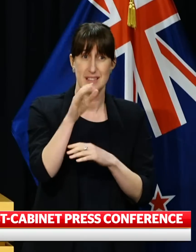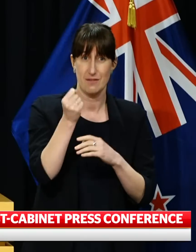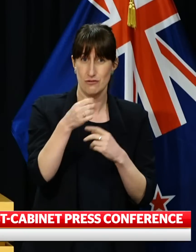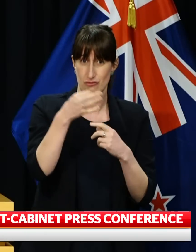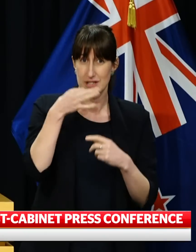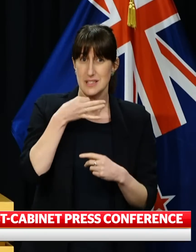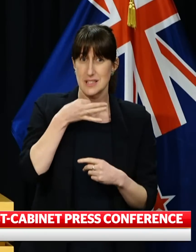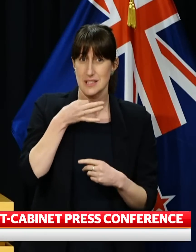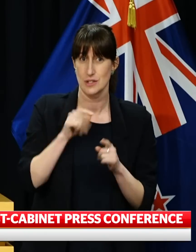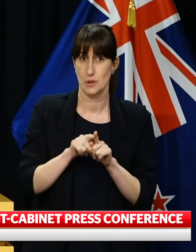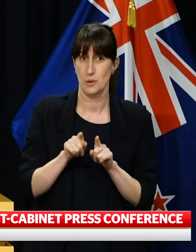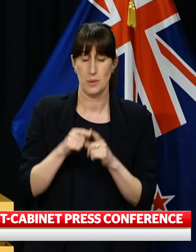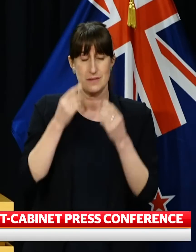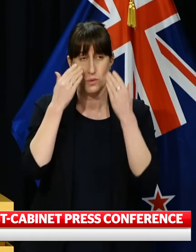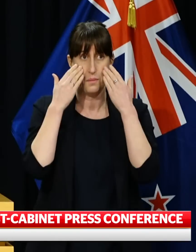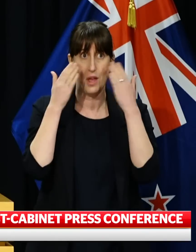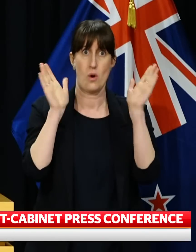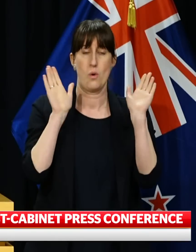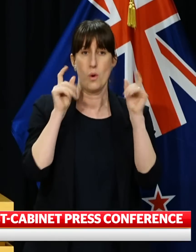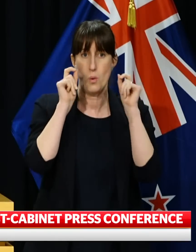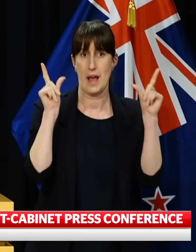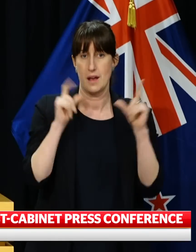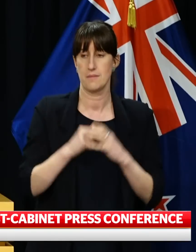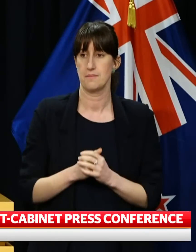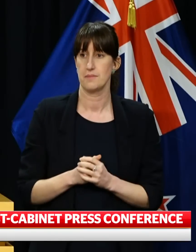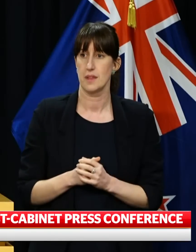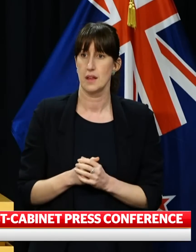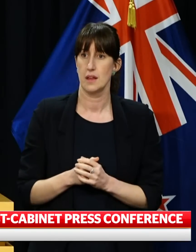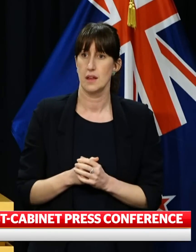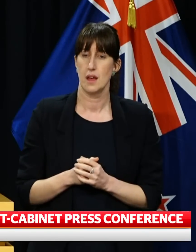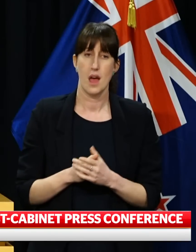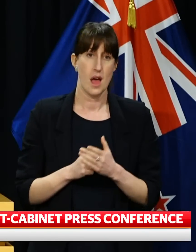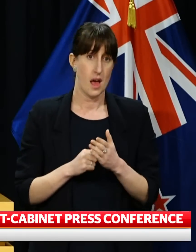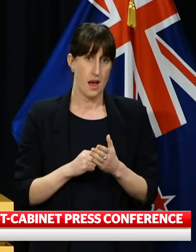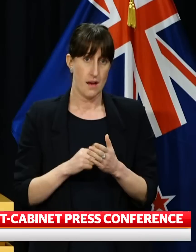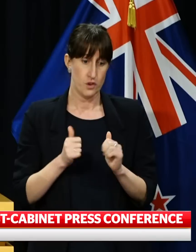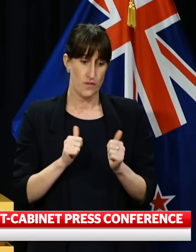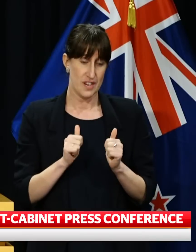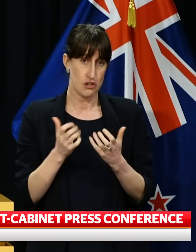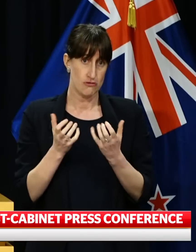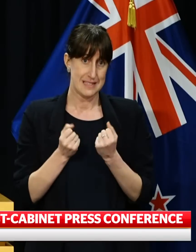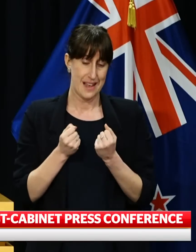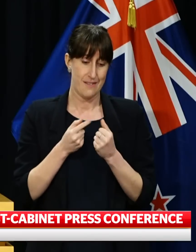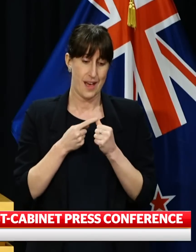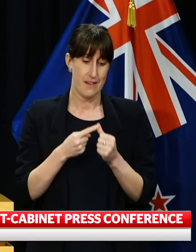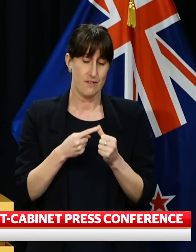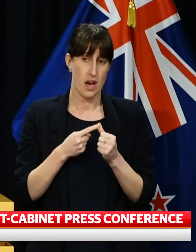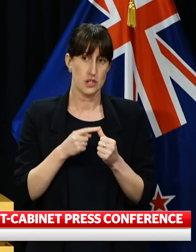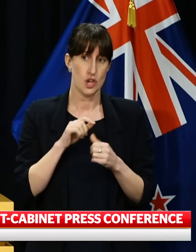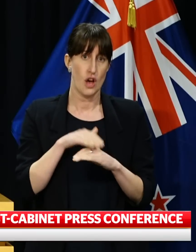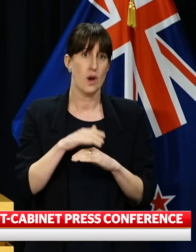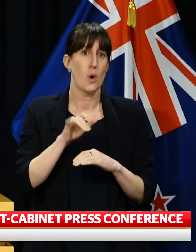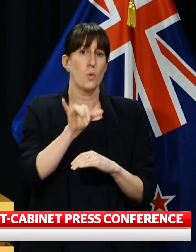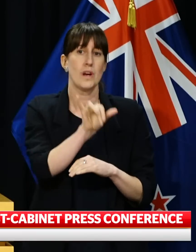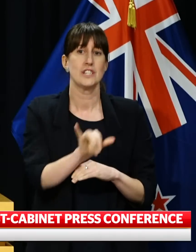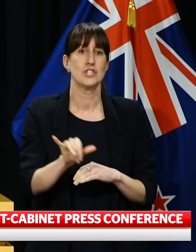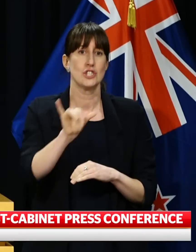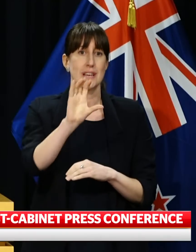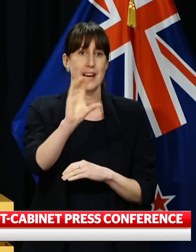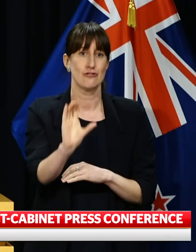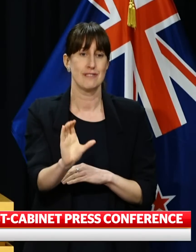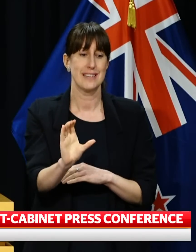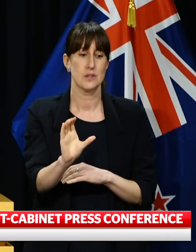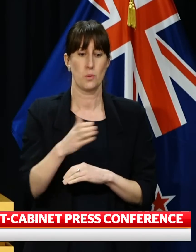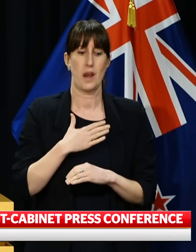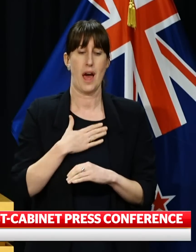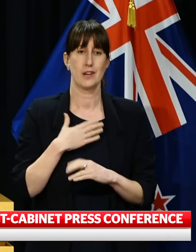So have you been advised, or have you received any advice on what foreign states might be interested in interfering with our election, and if